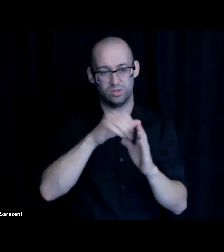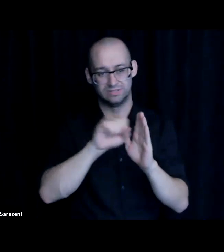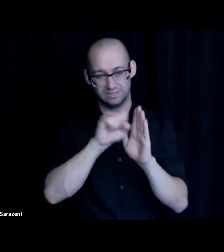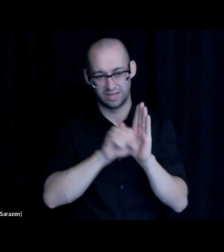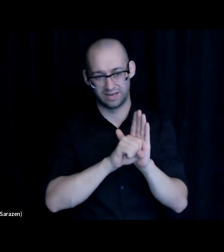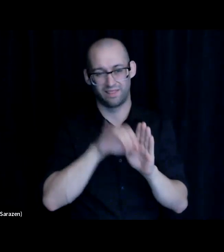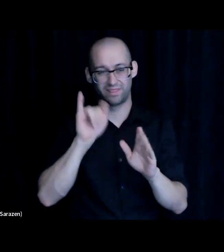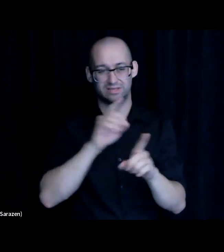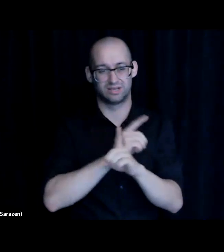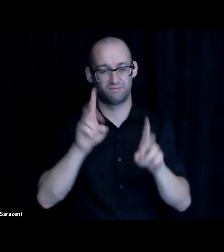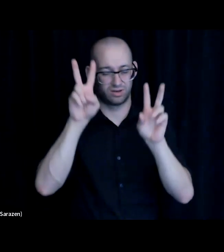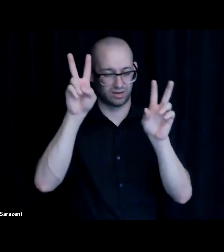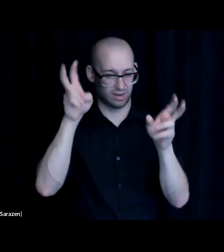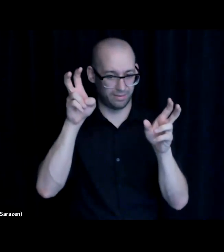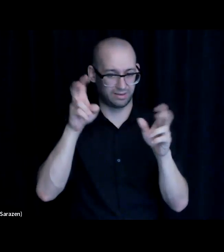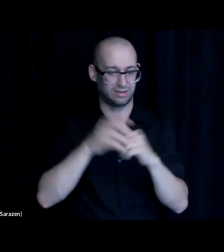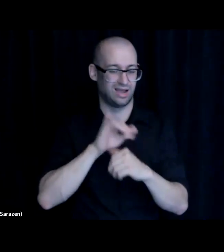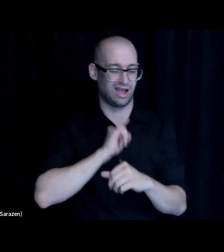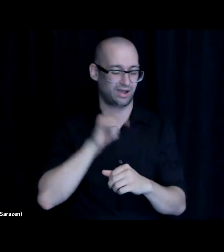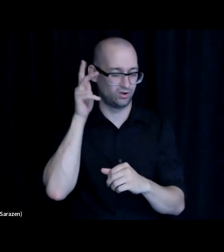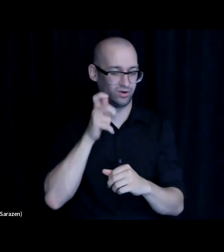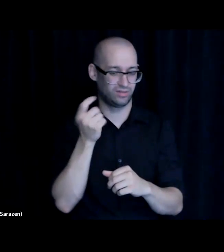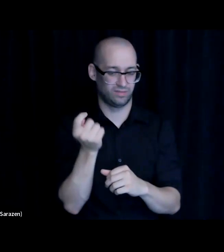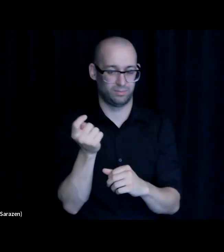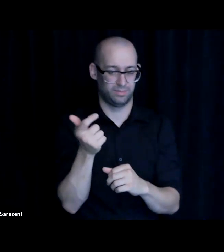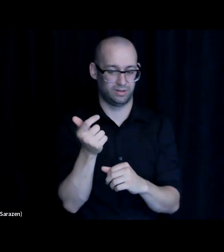was another comment that was made. I heard a bit.